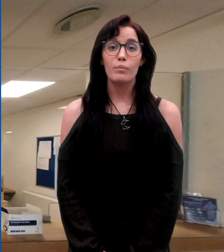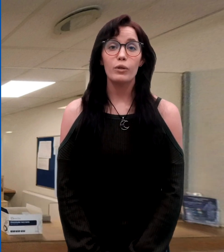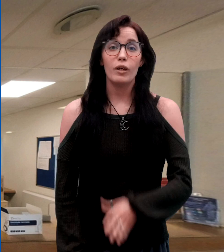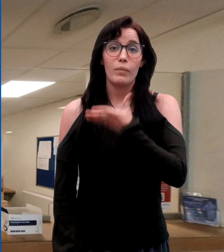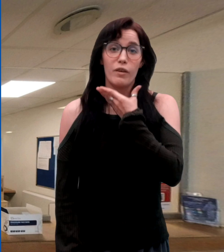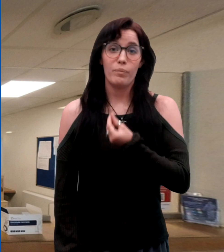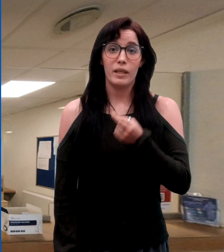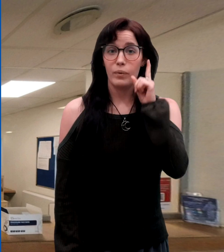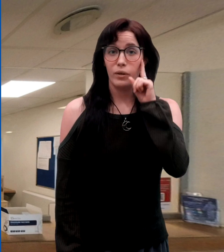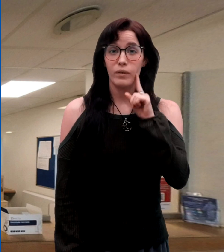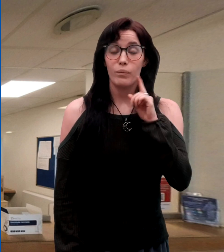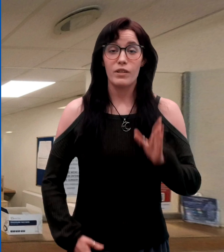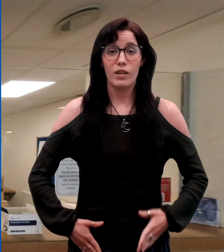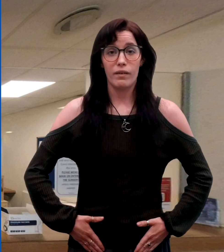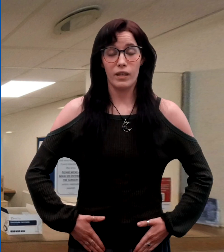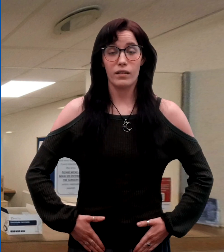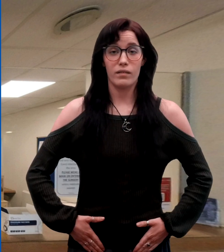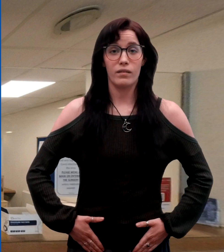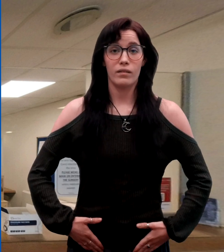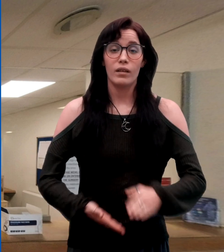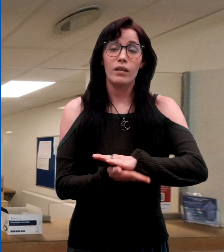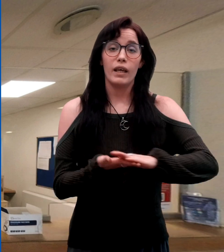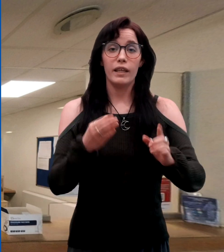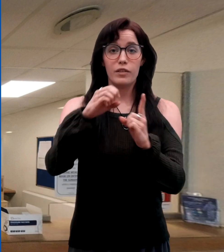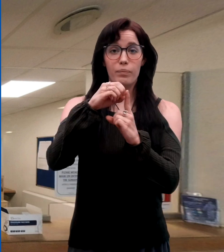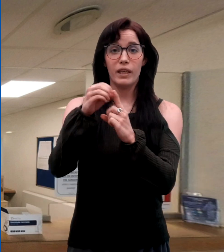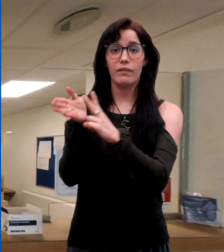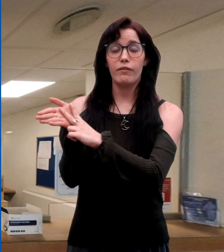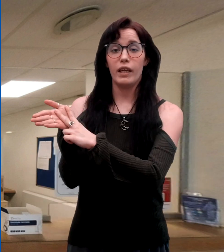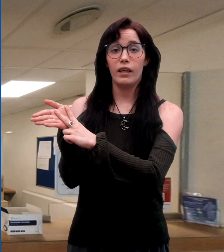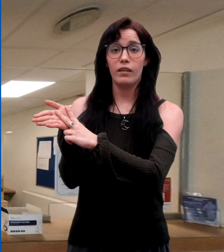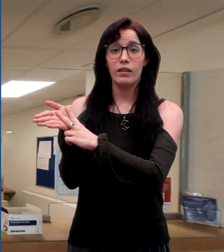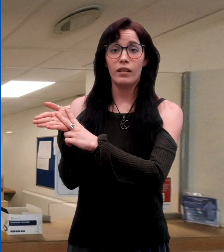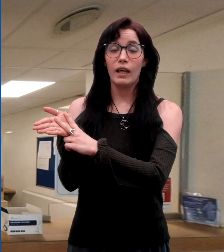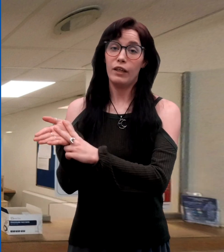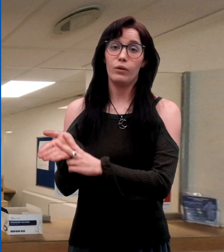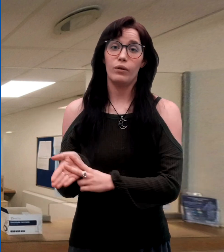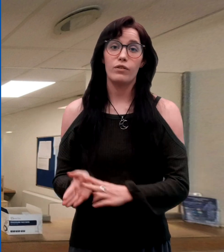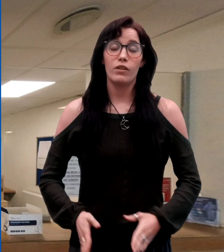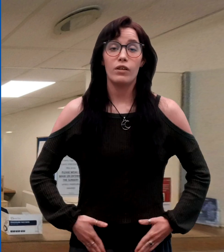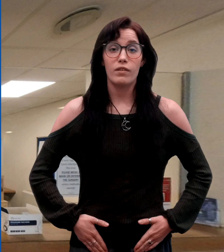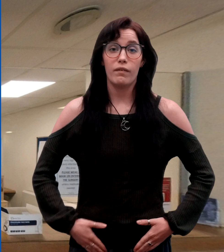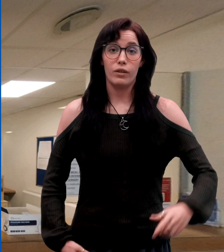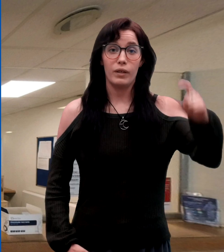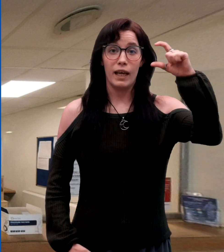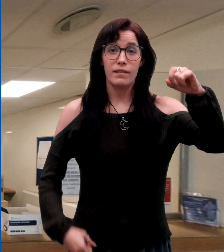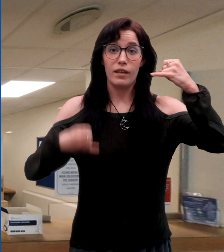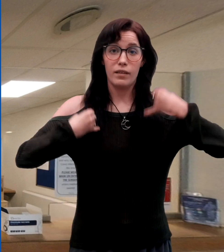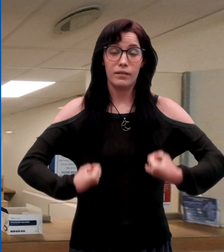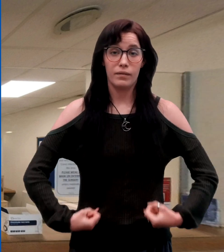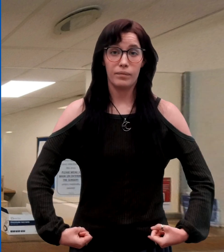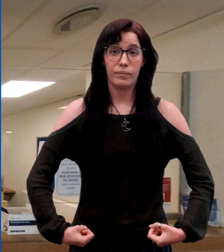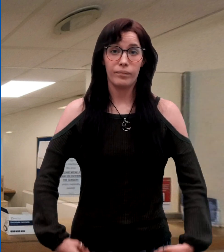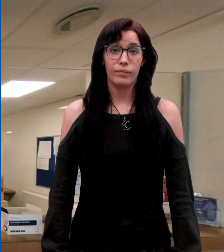For a small number of people with a cervix, HPV can cause cervical